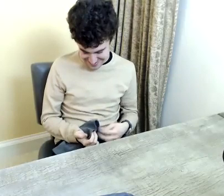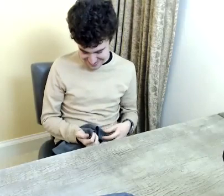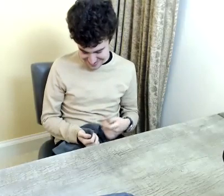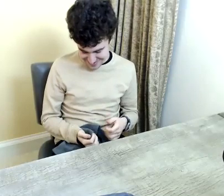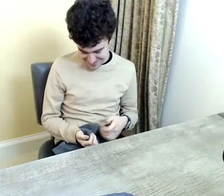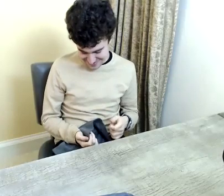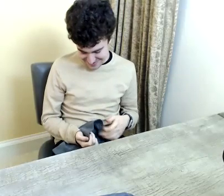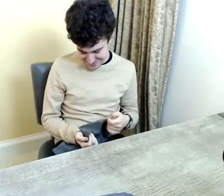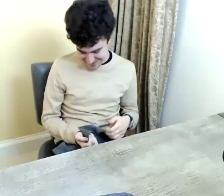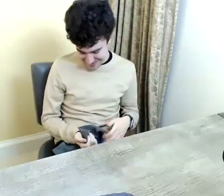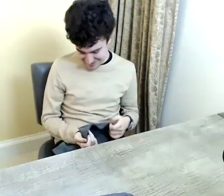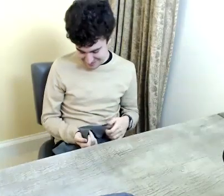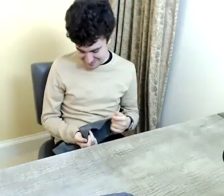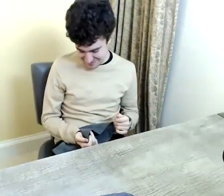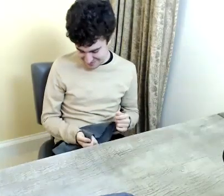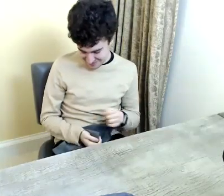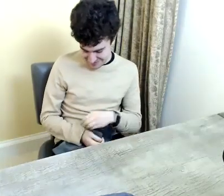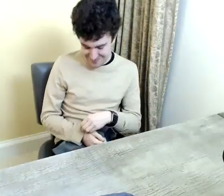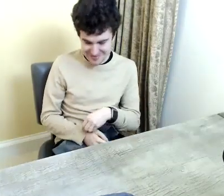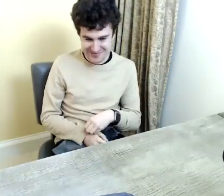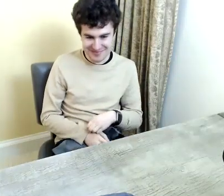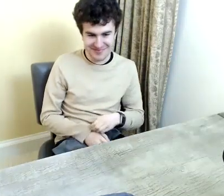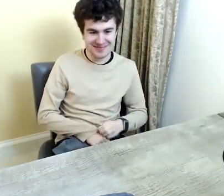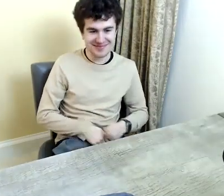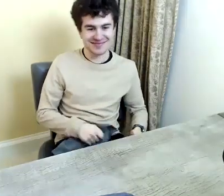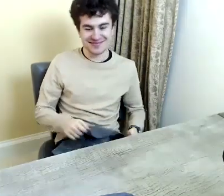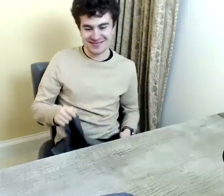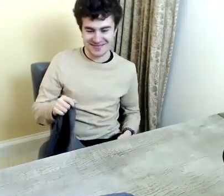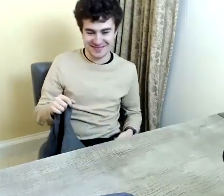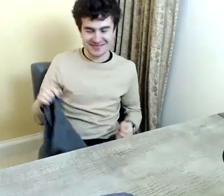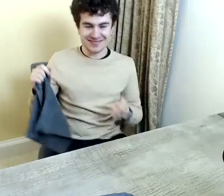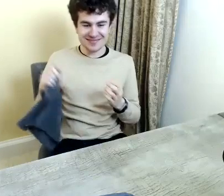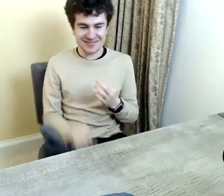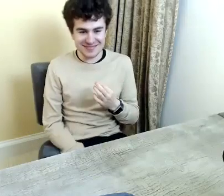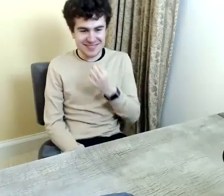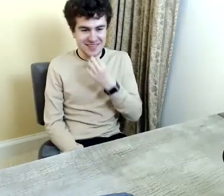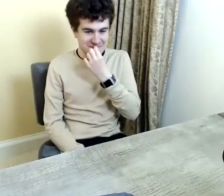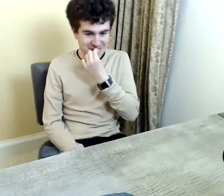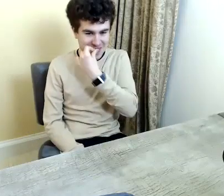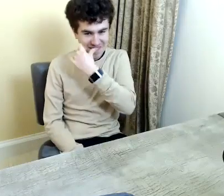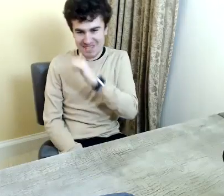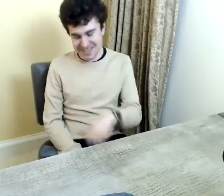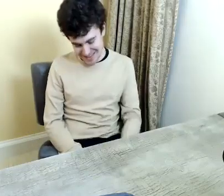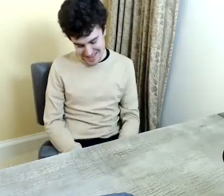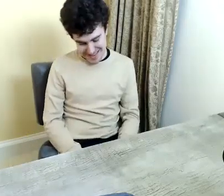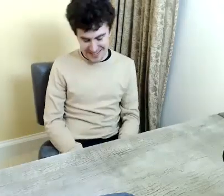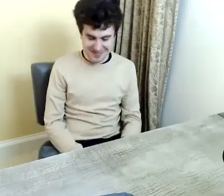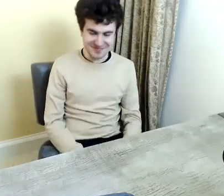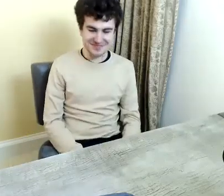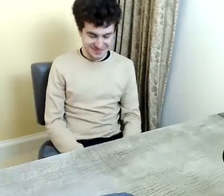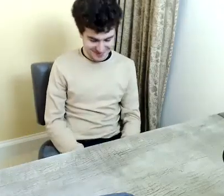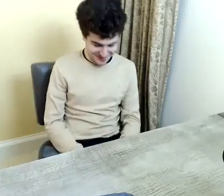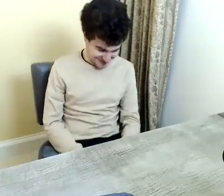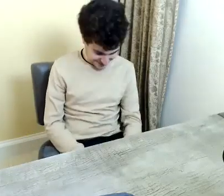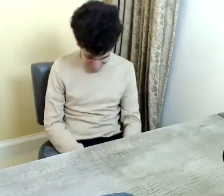were focused on letting me just use my stride to stay the course for a while. Overall, when I read this, it doesn't seem like a lot